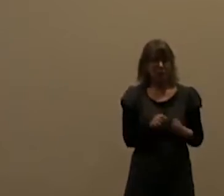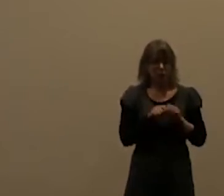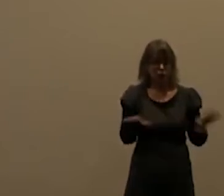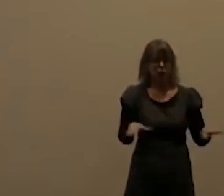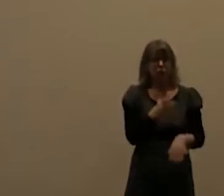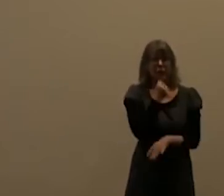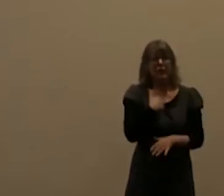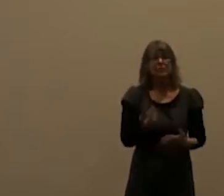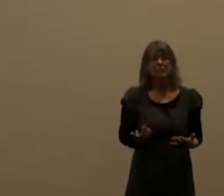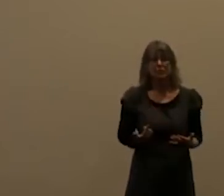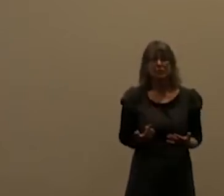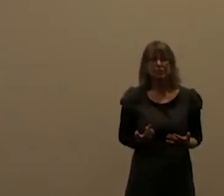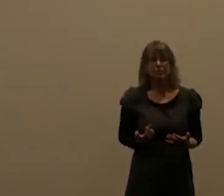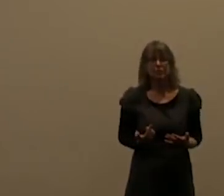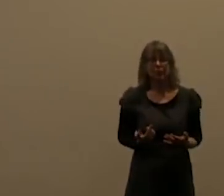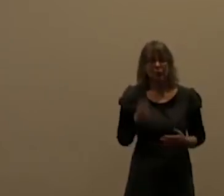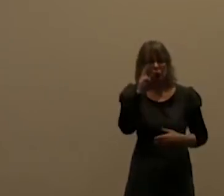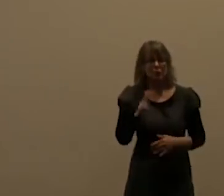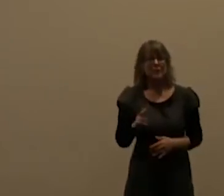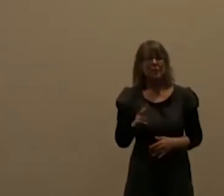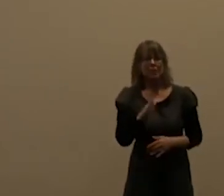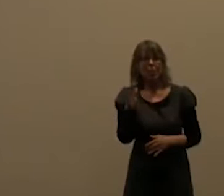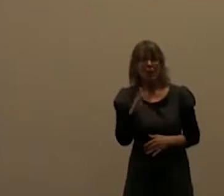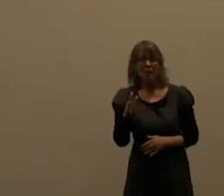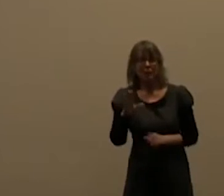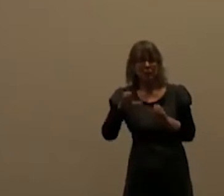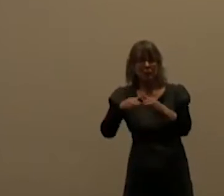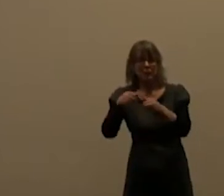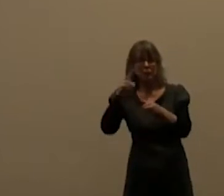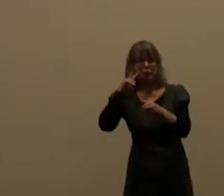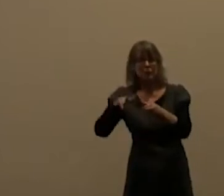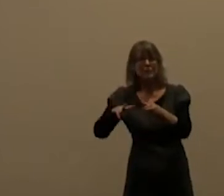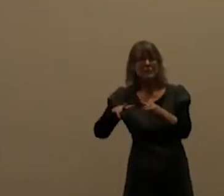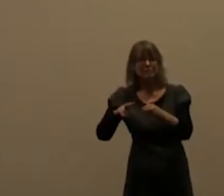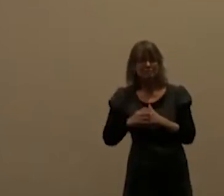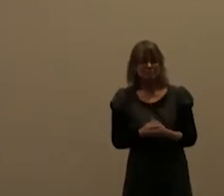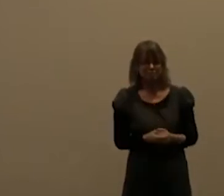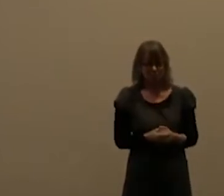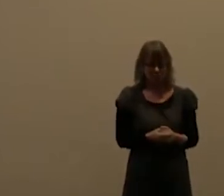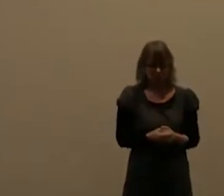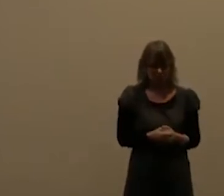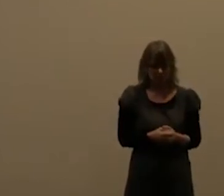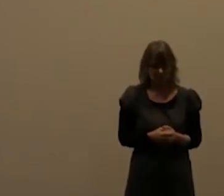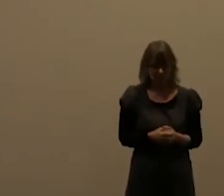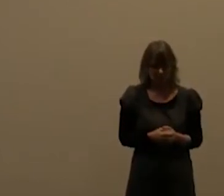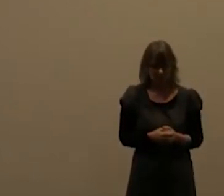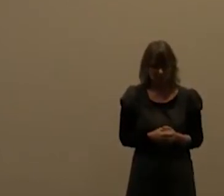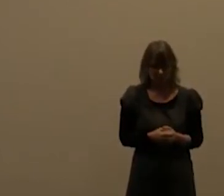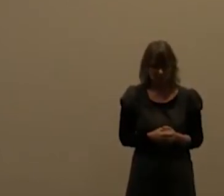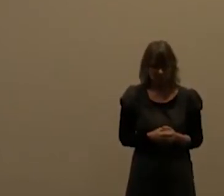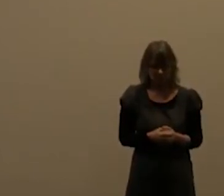and have those show up here on the left-hand side instead of Teams to interact with. So I believe on